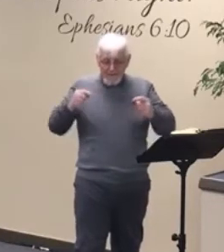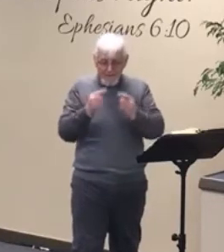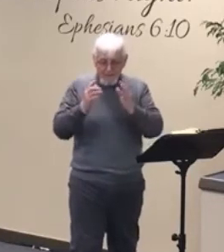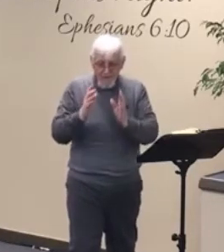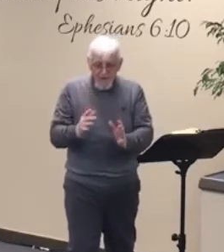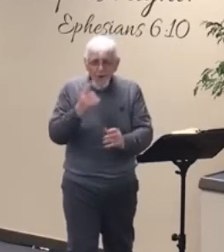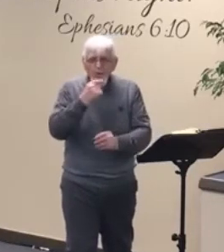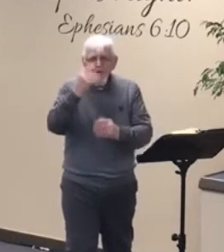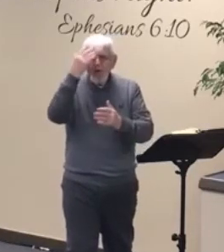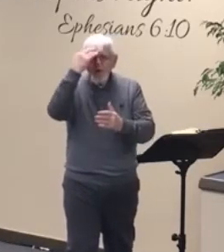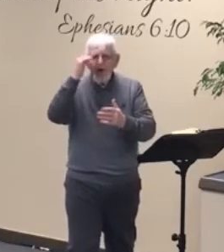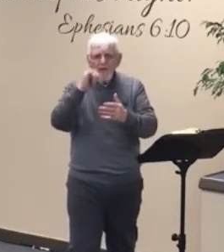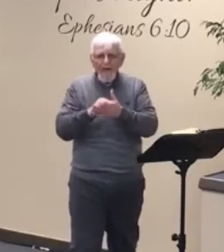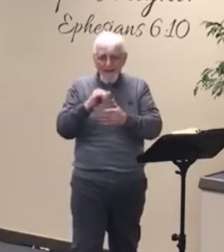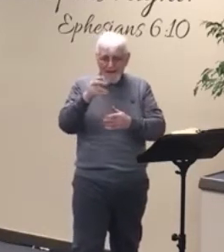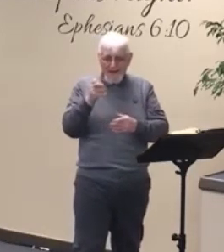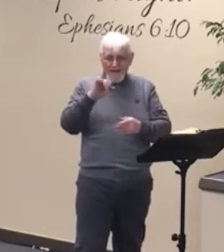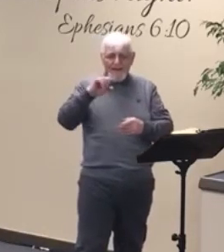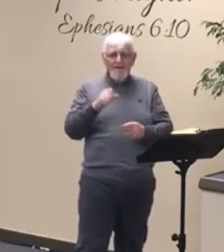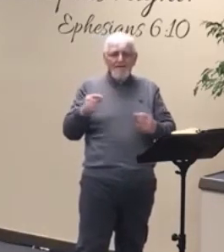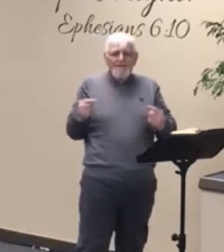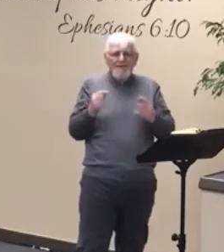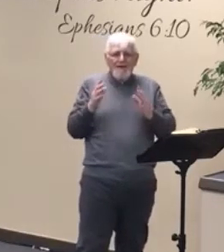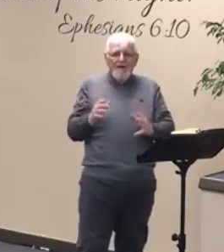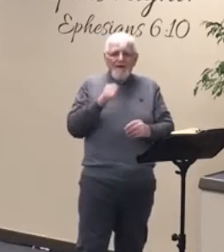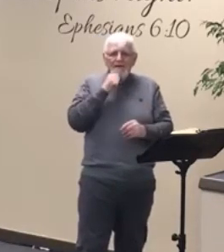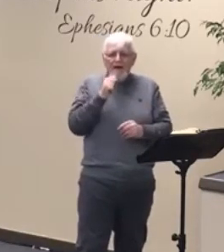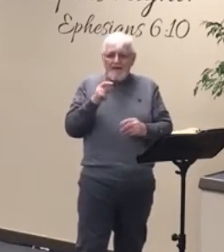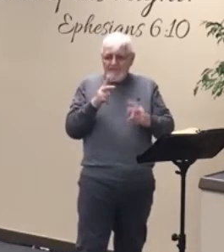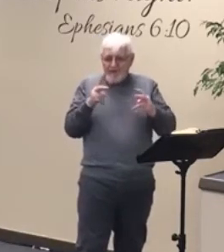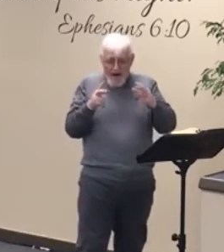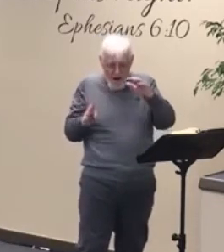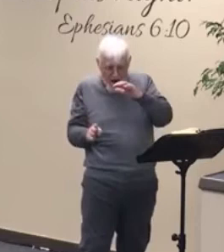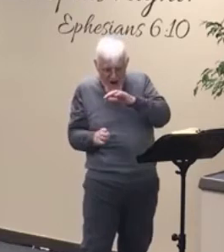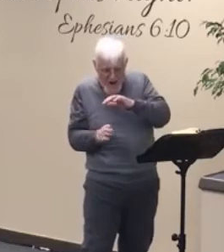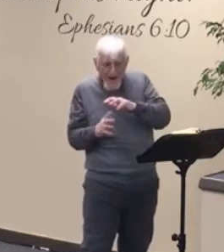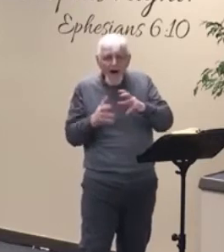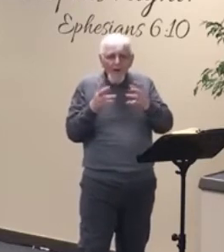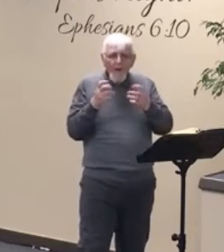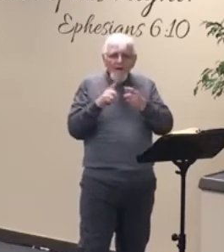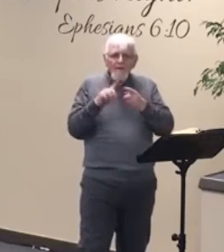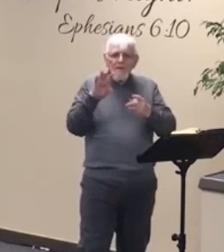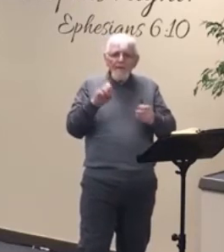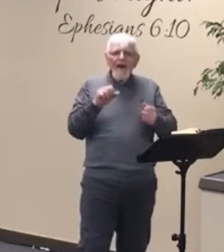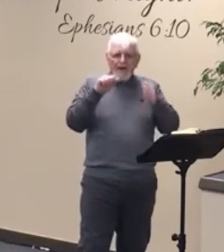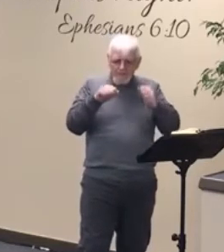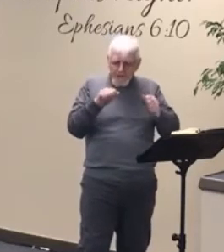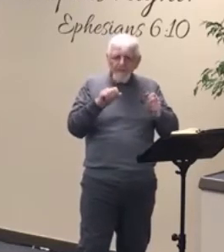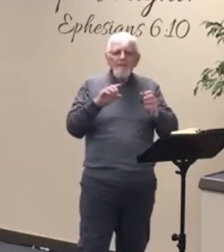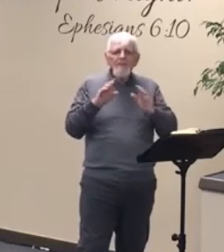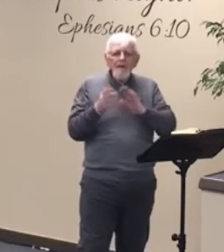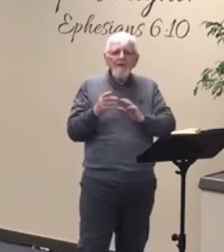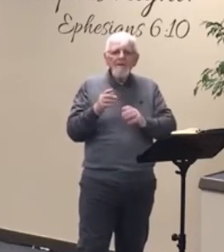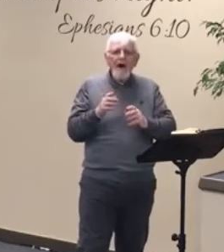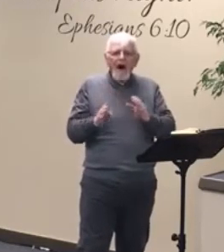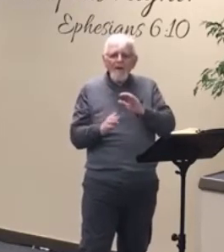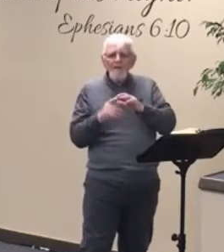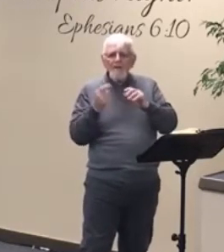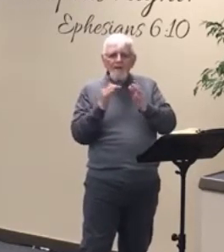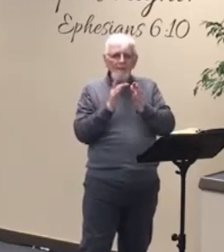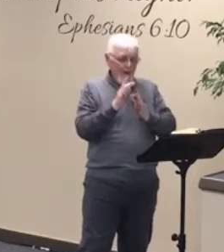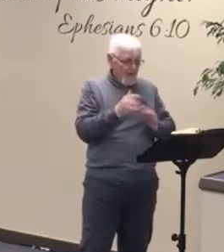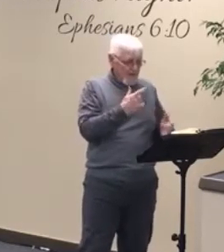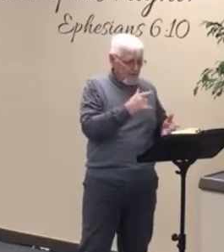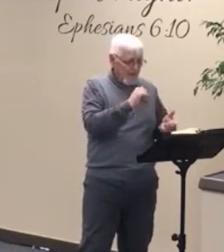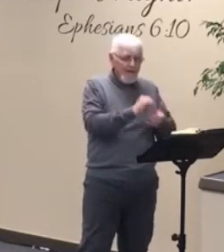who knows they're a sinner and says, I'm not a very humble person. I would like to be, and I could be humble because the Bible says I can be, but